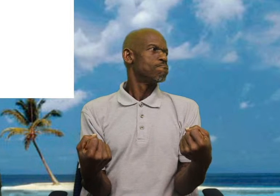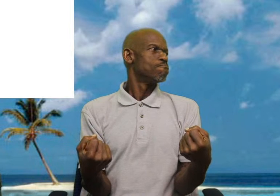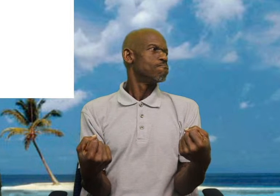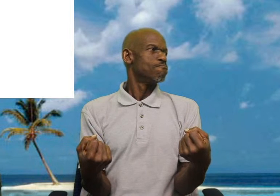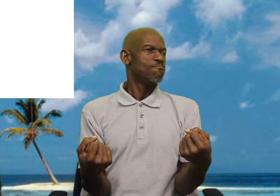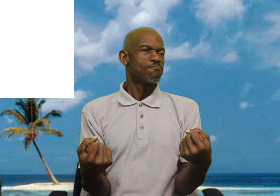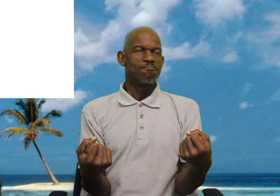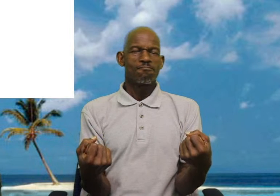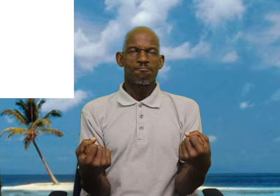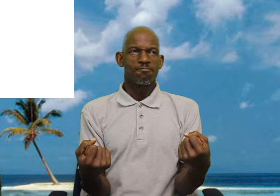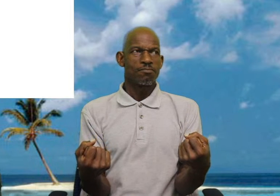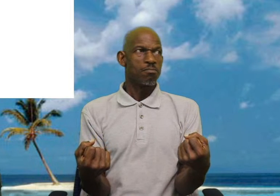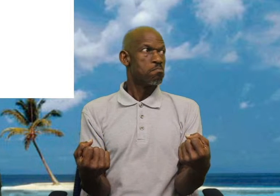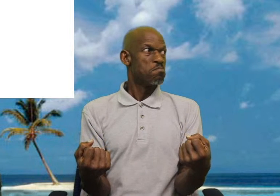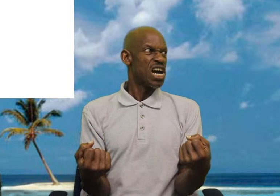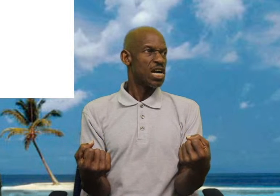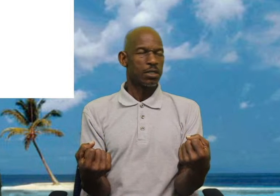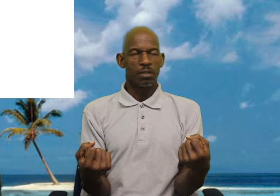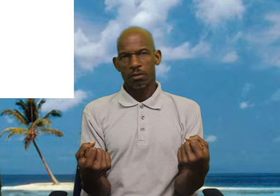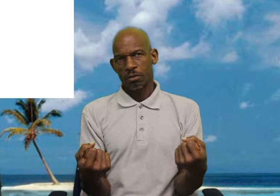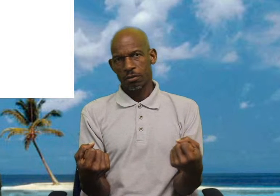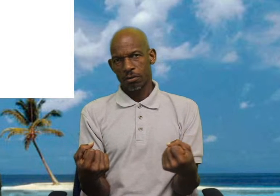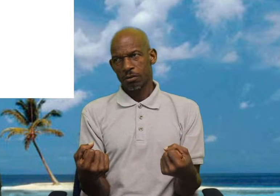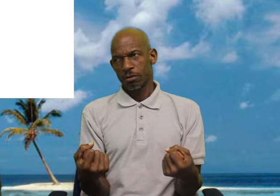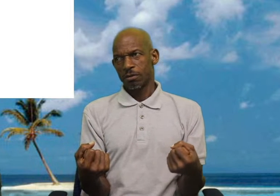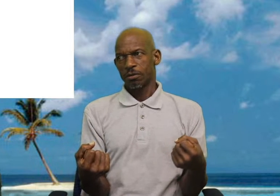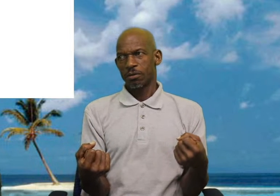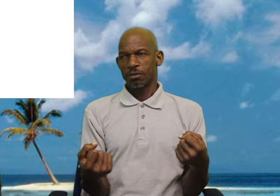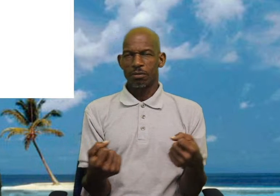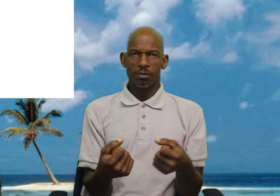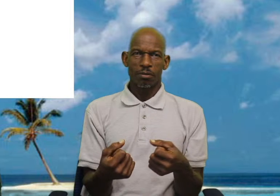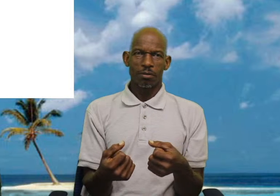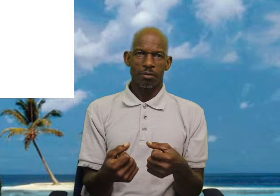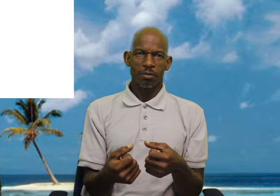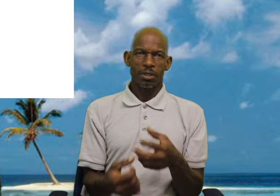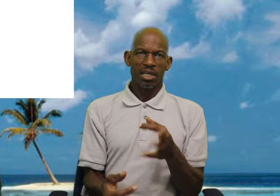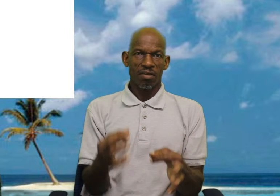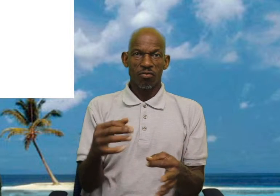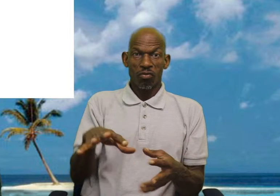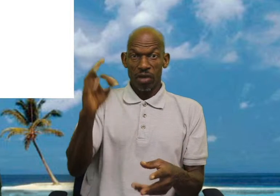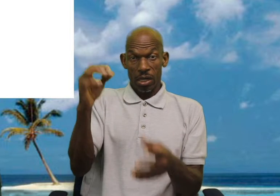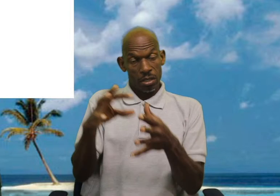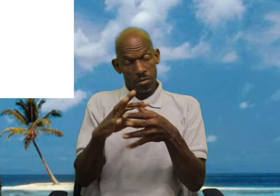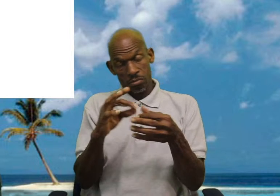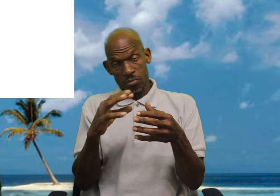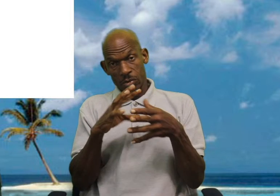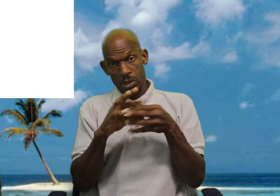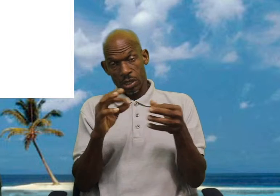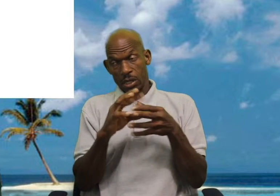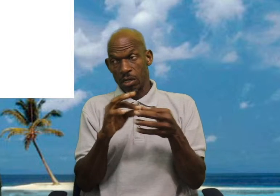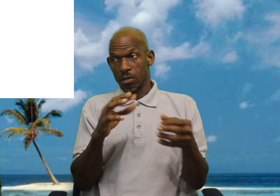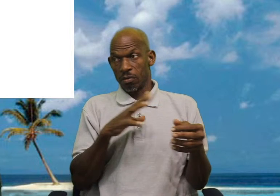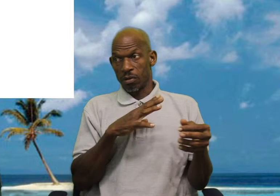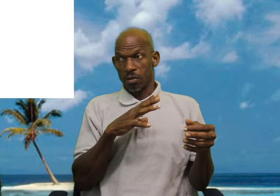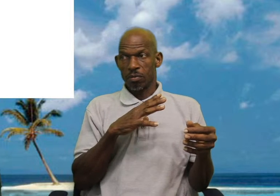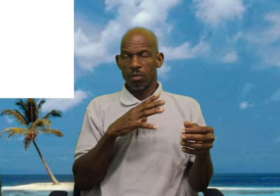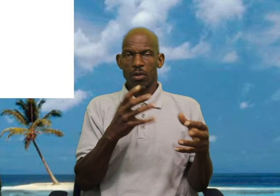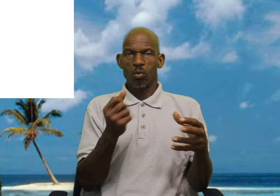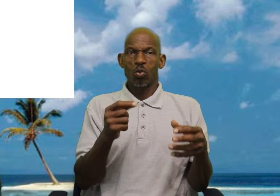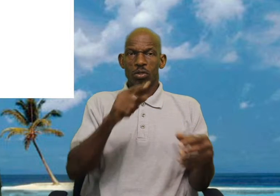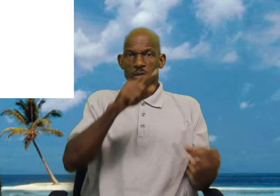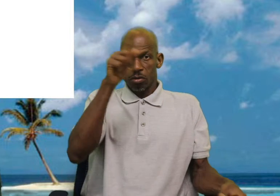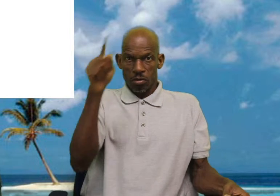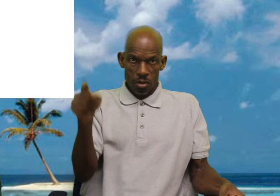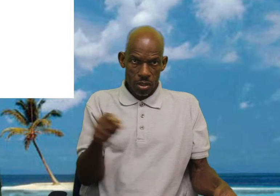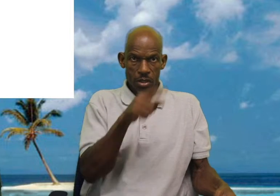So this is the sentence you find. I want you to circle this pronoun and